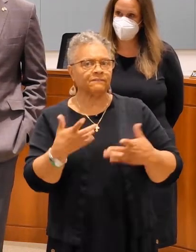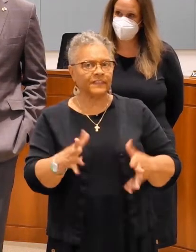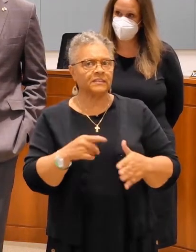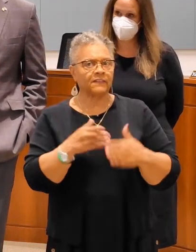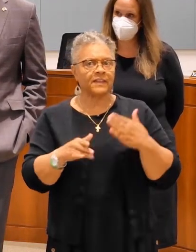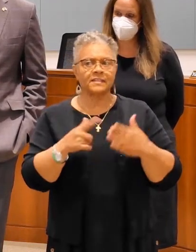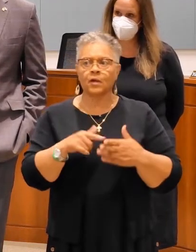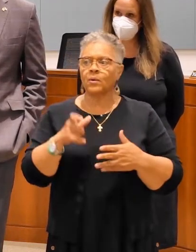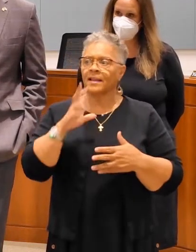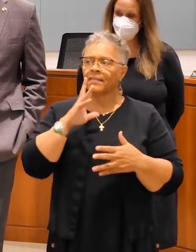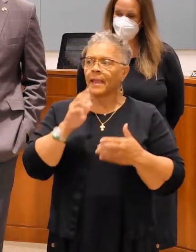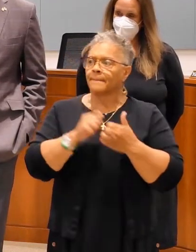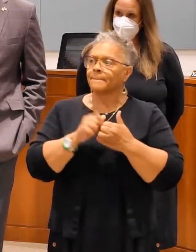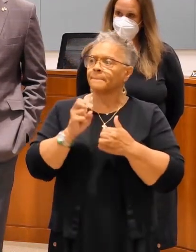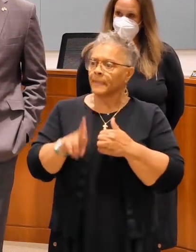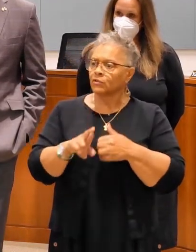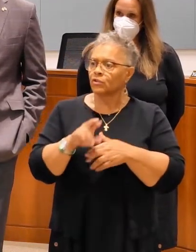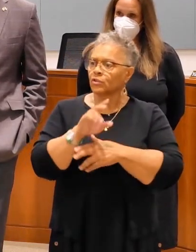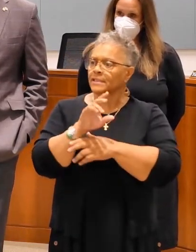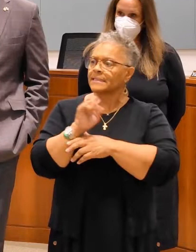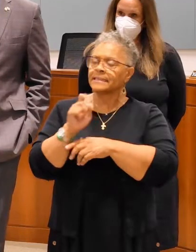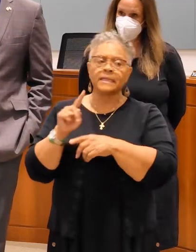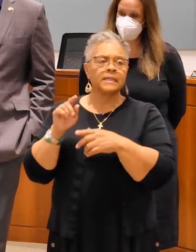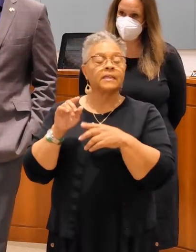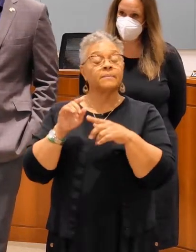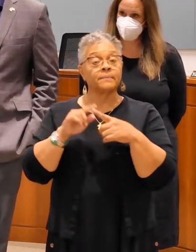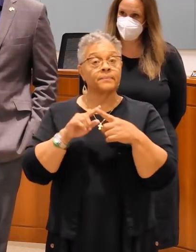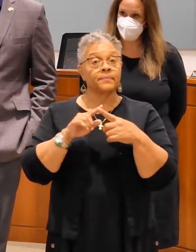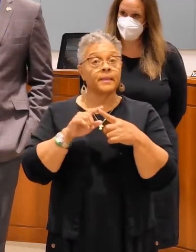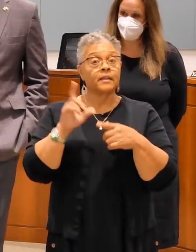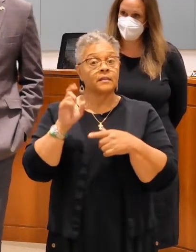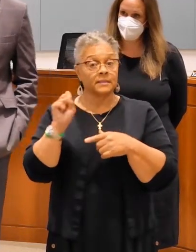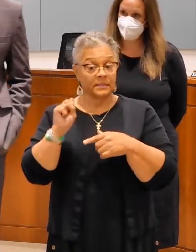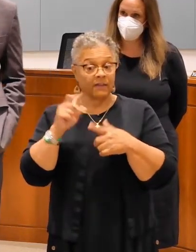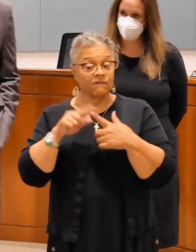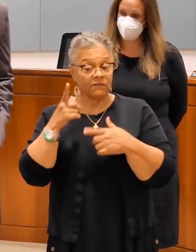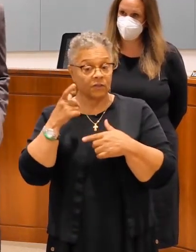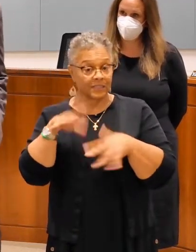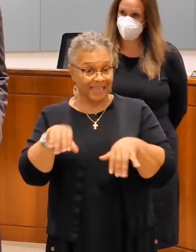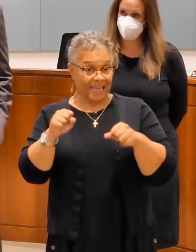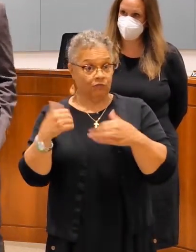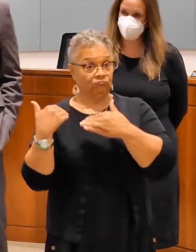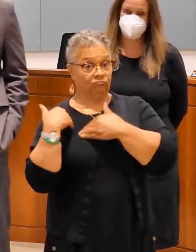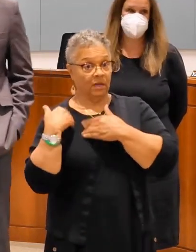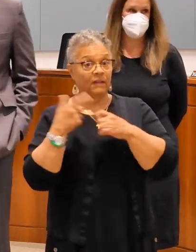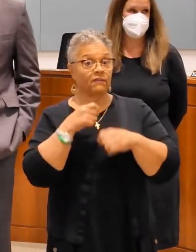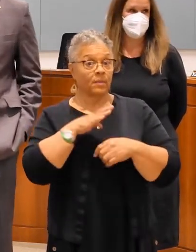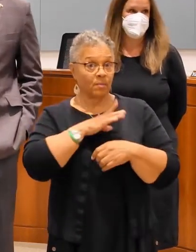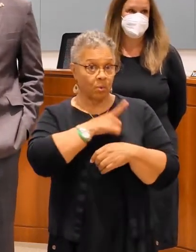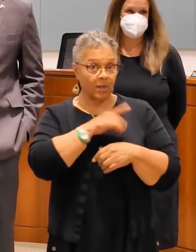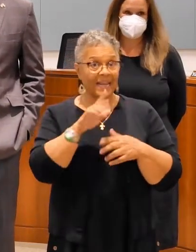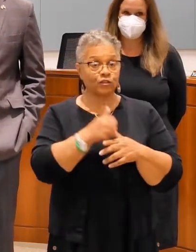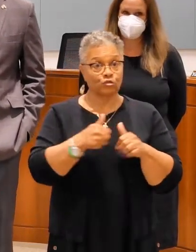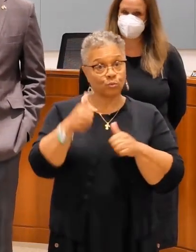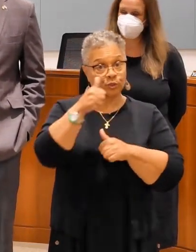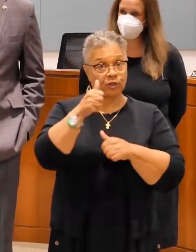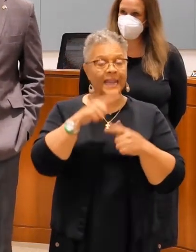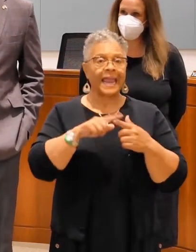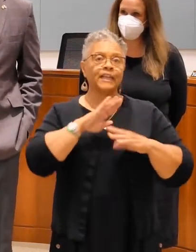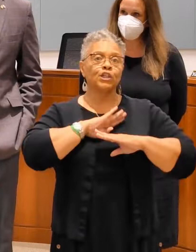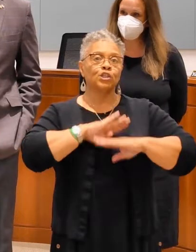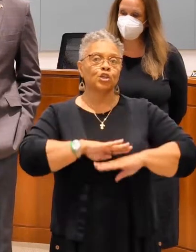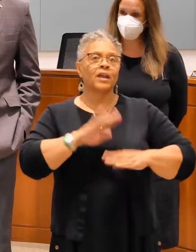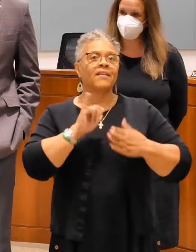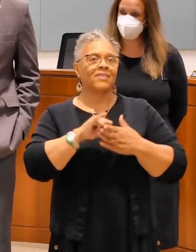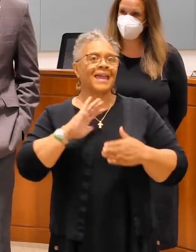Mr. Sticky and his team for taking this charge from the board and from the superintendent and ensuring